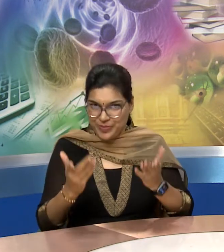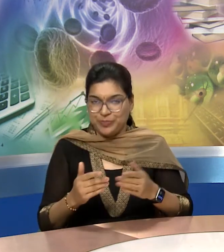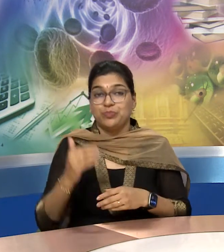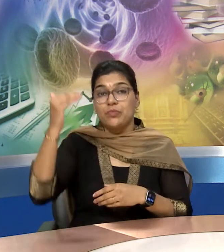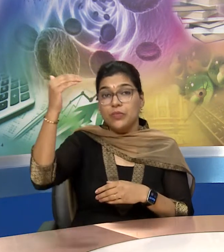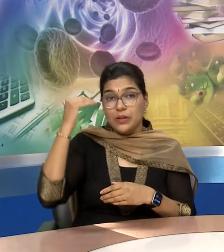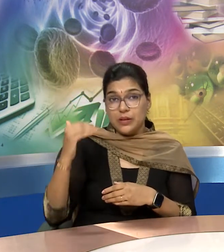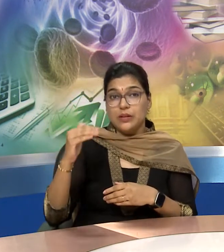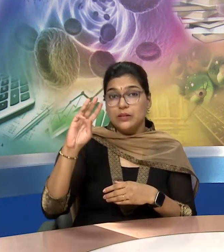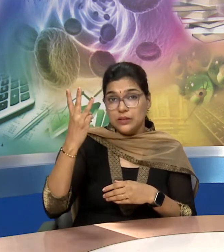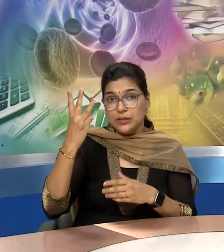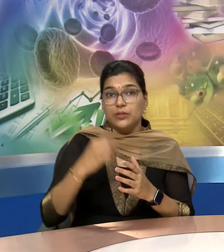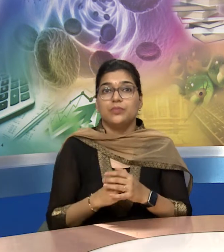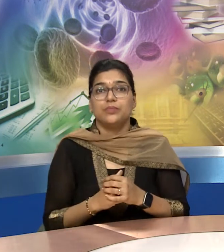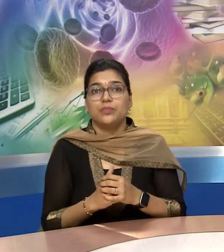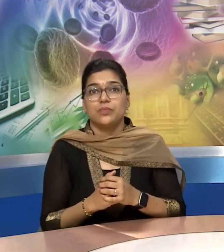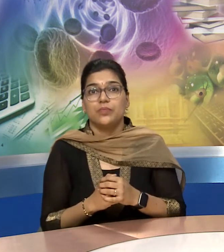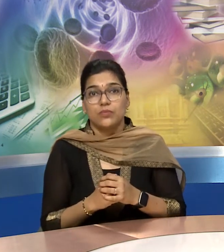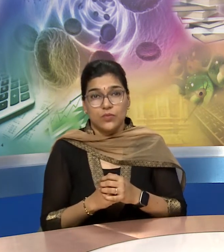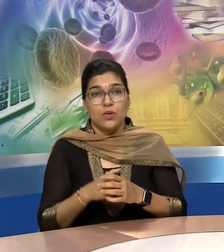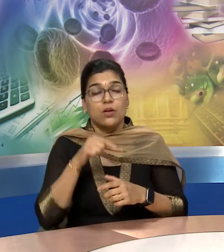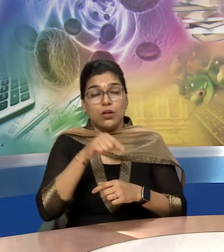important, as we need to be